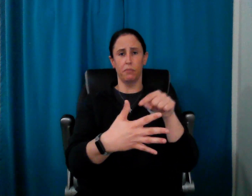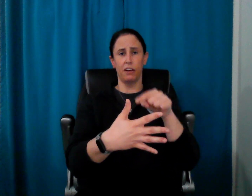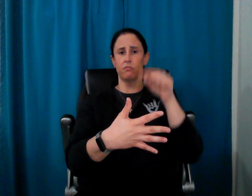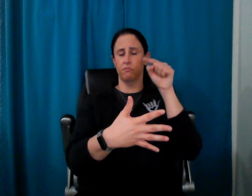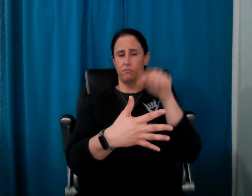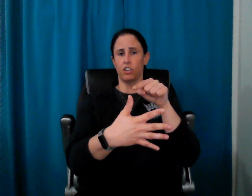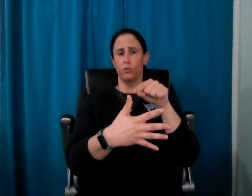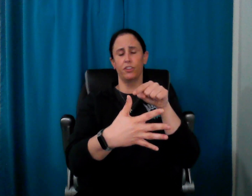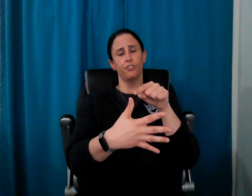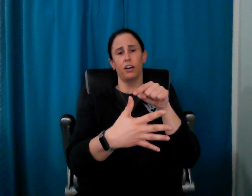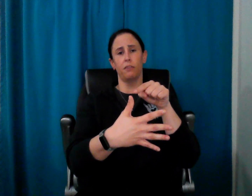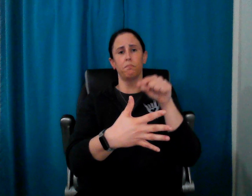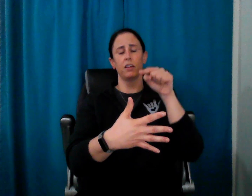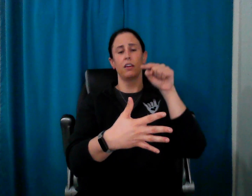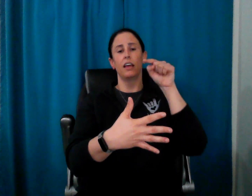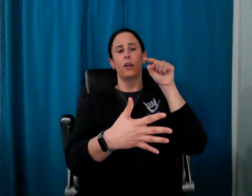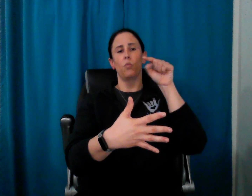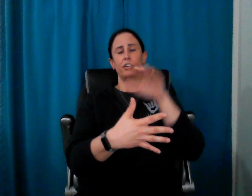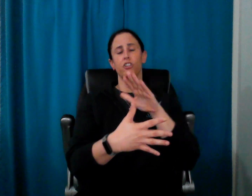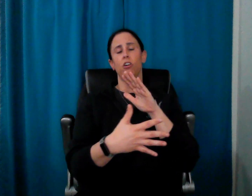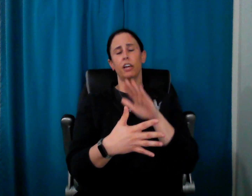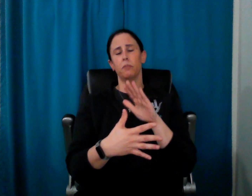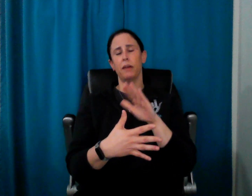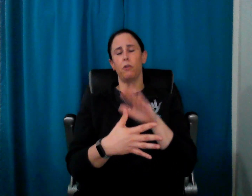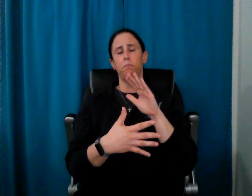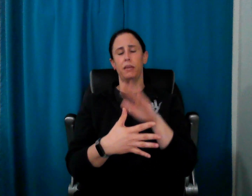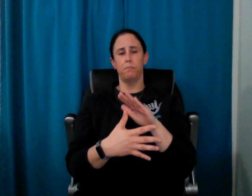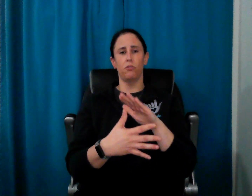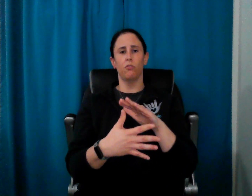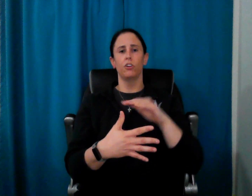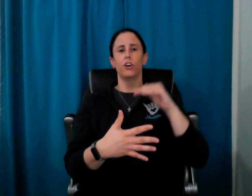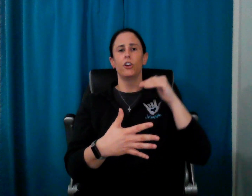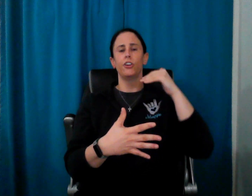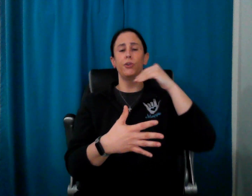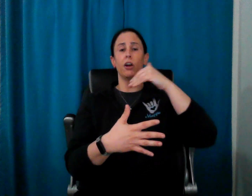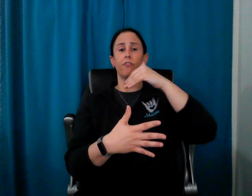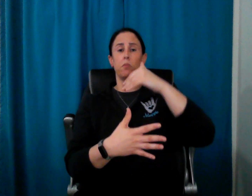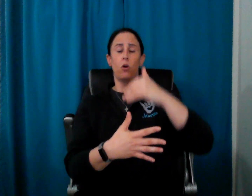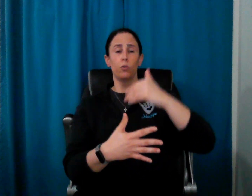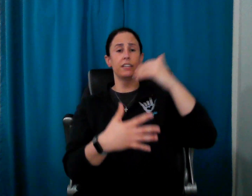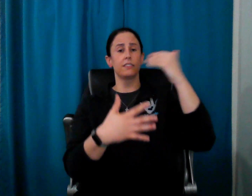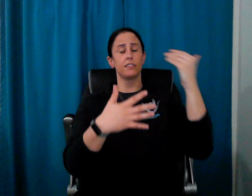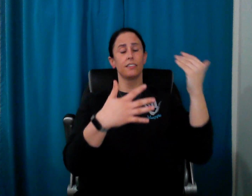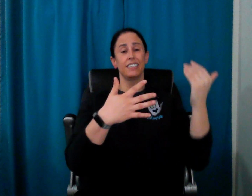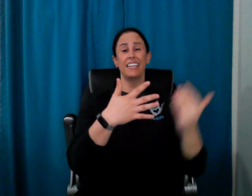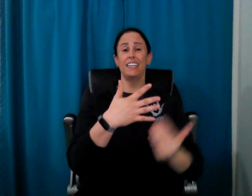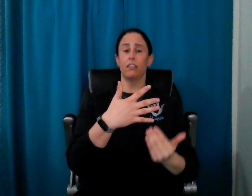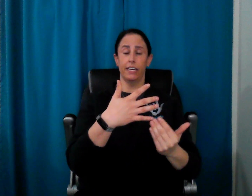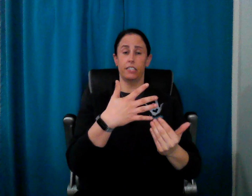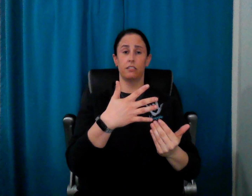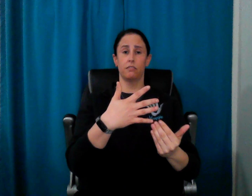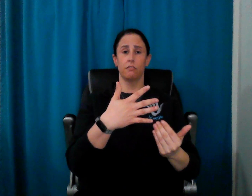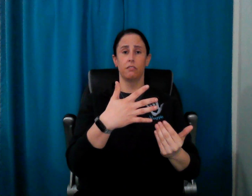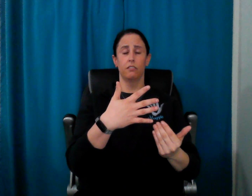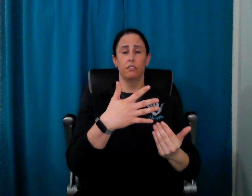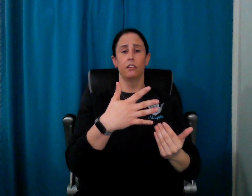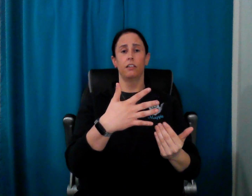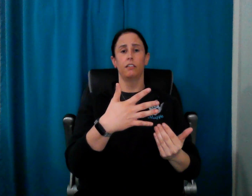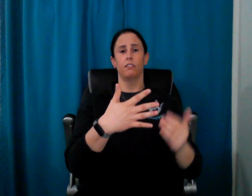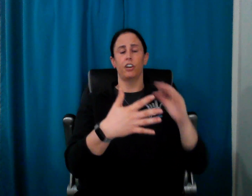about. Start with your thumb. When you're talking about people, you go from oldest to youngest. Okay,